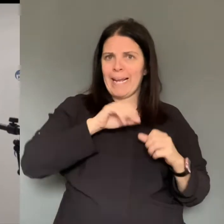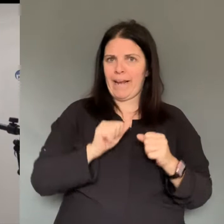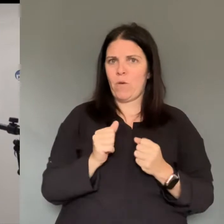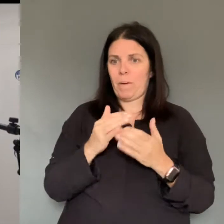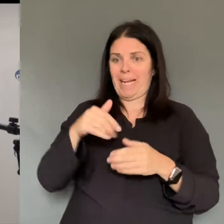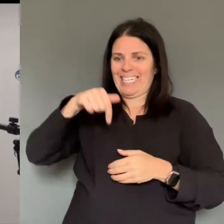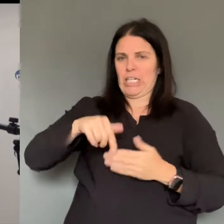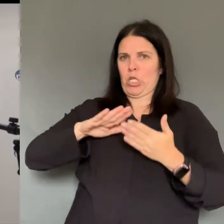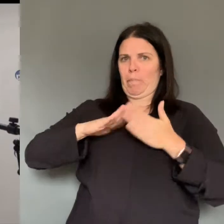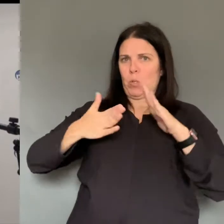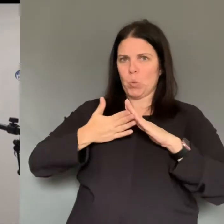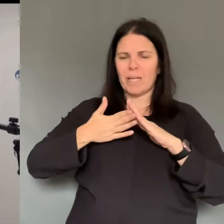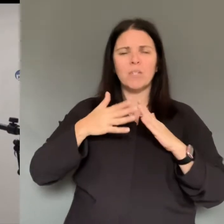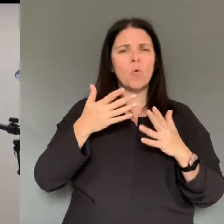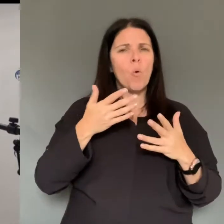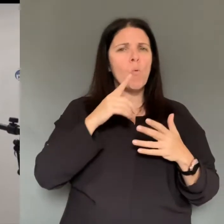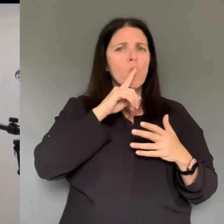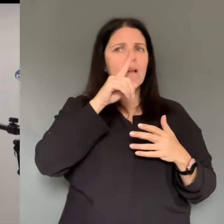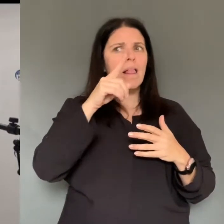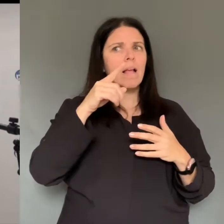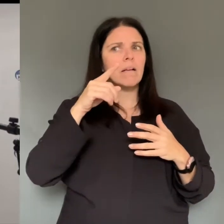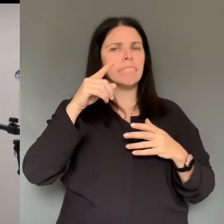Thank you. Any other questions?